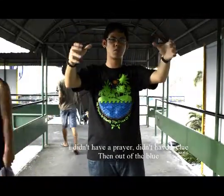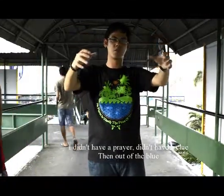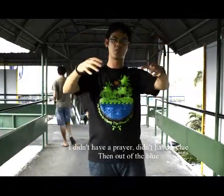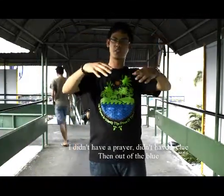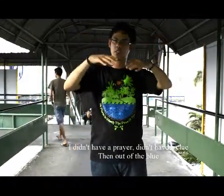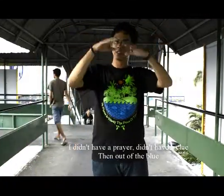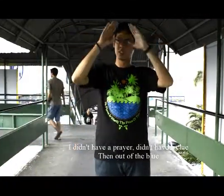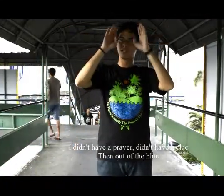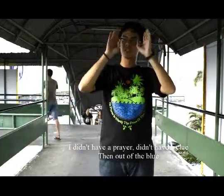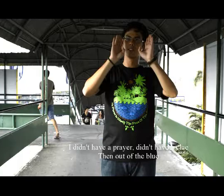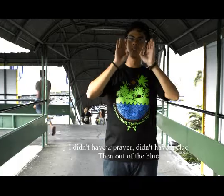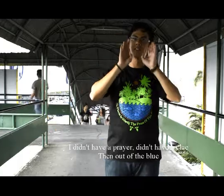And then out of the